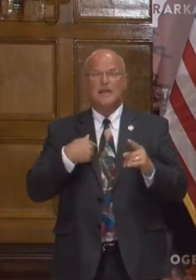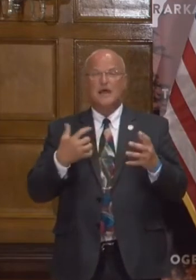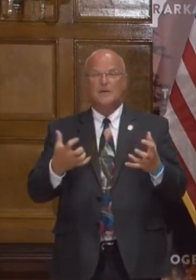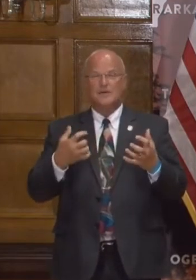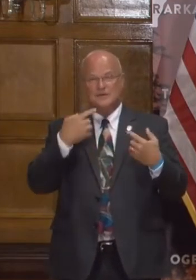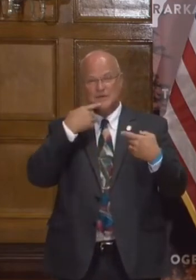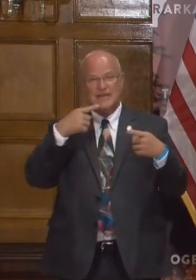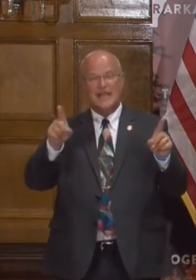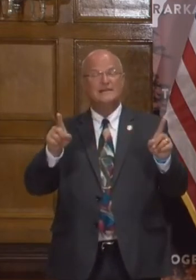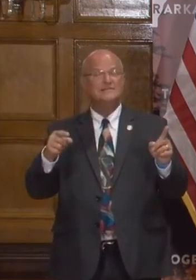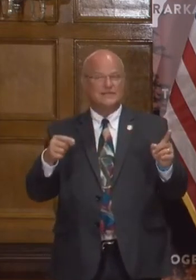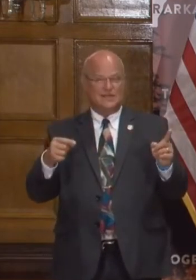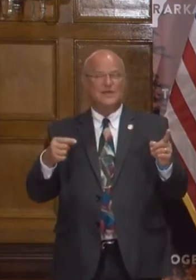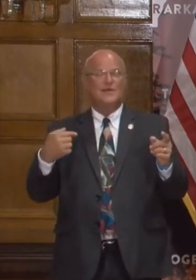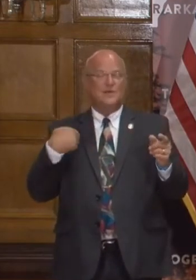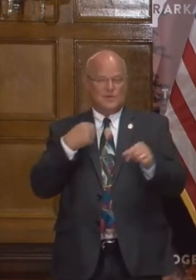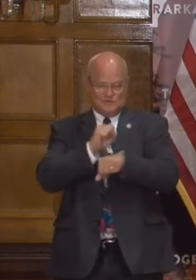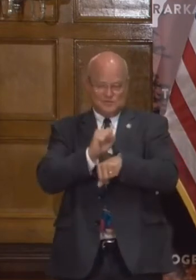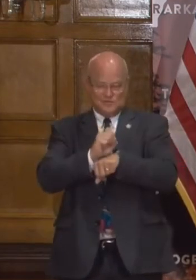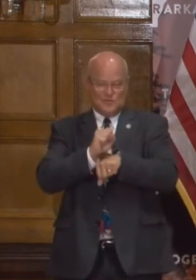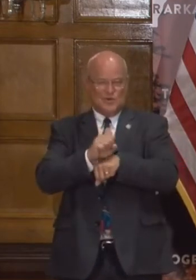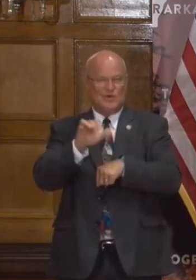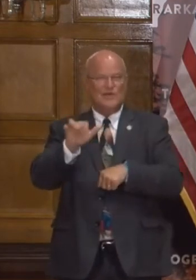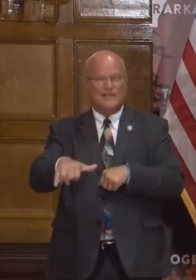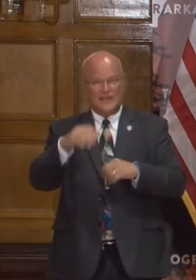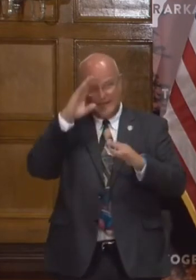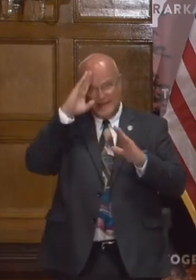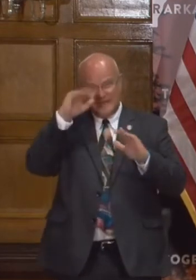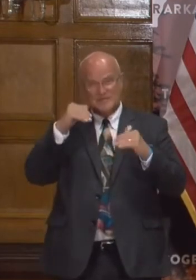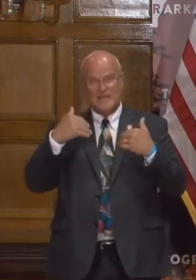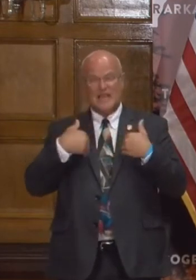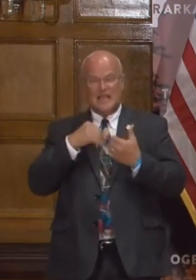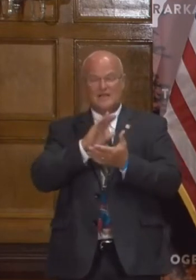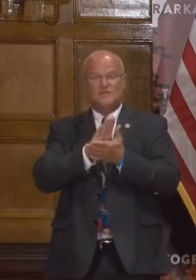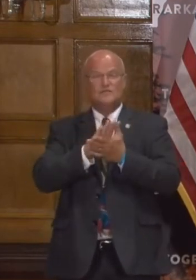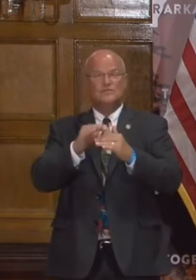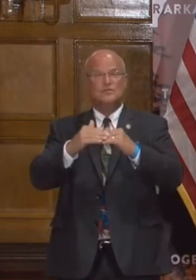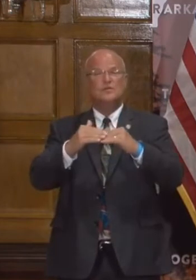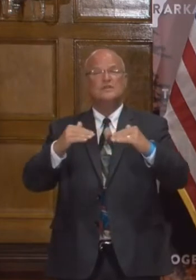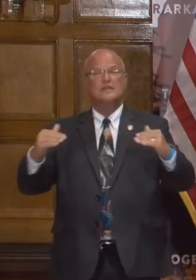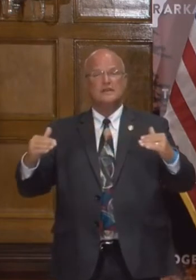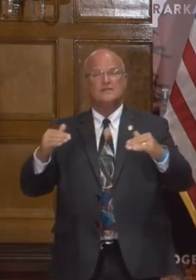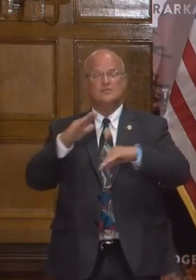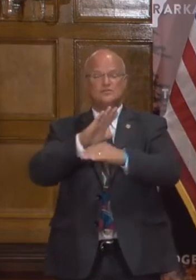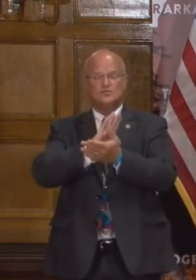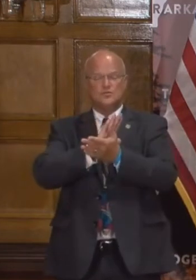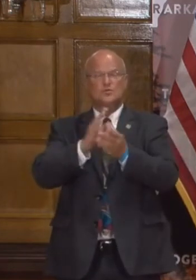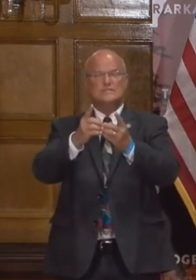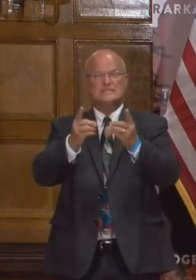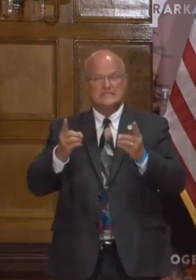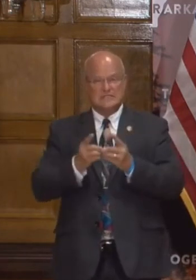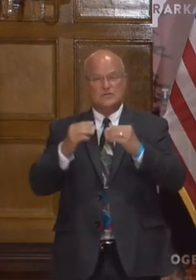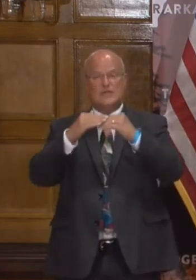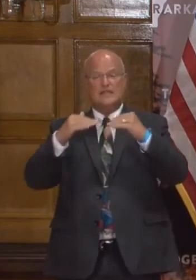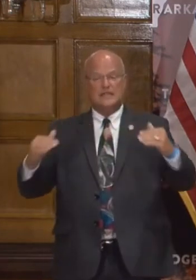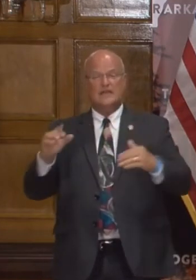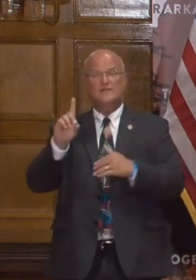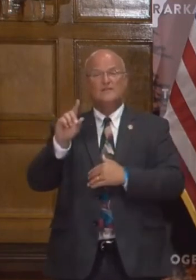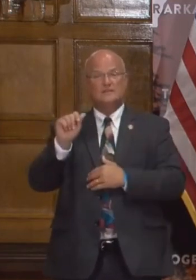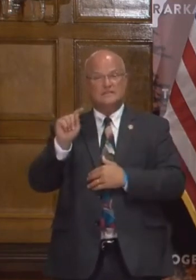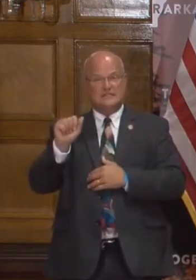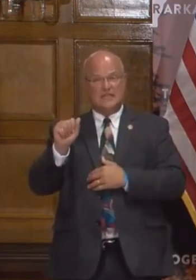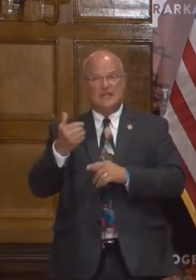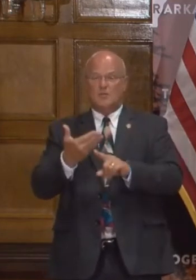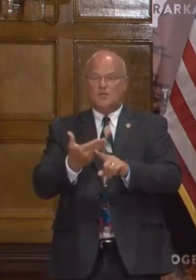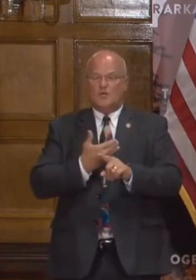to announce that we are working on that and expect to have that school district level data before